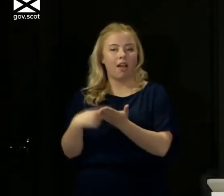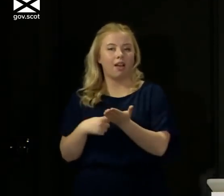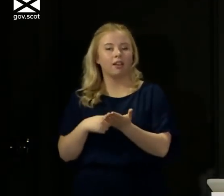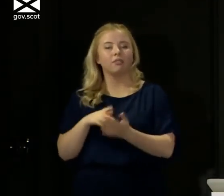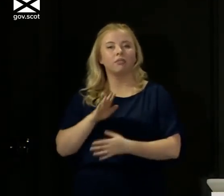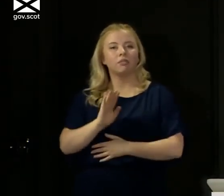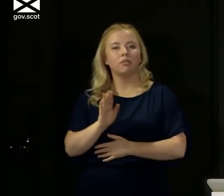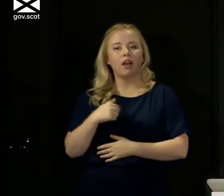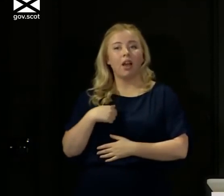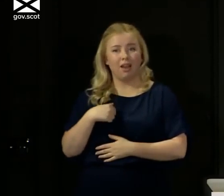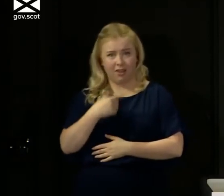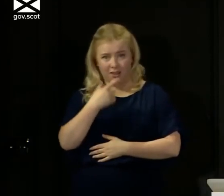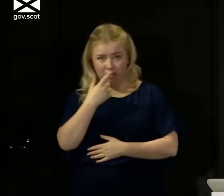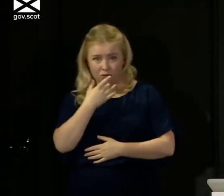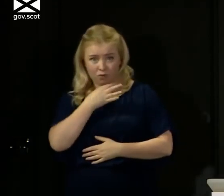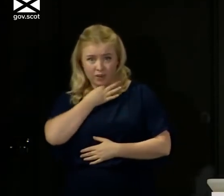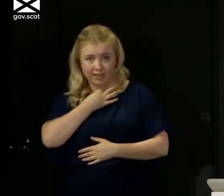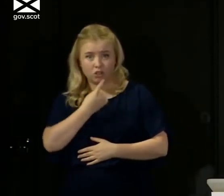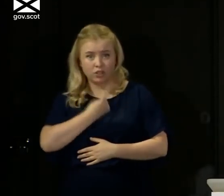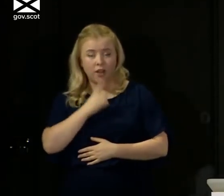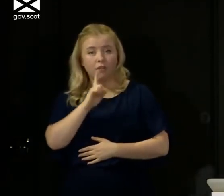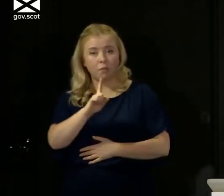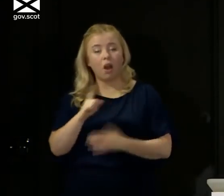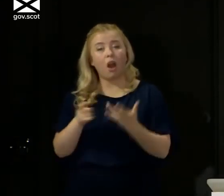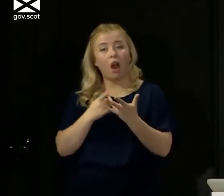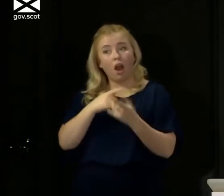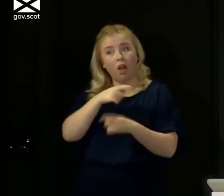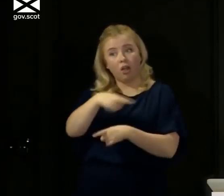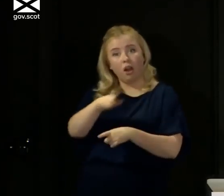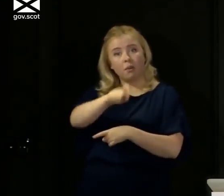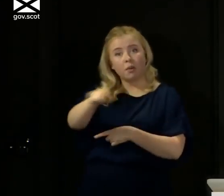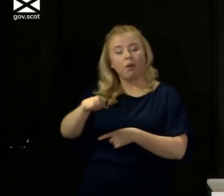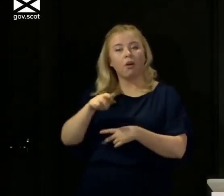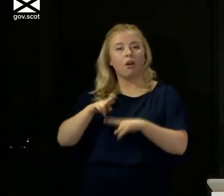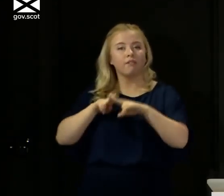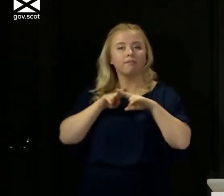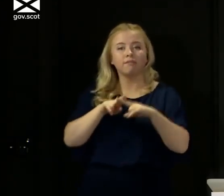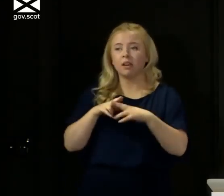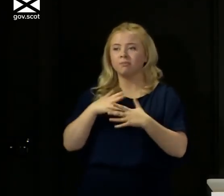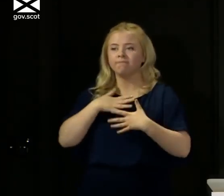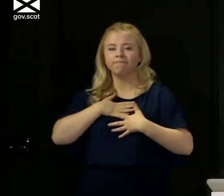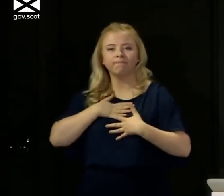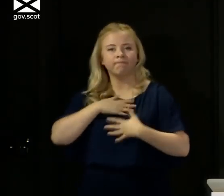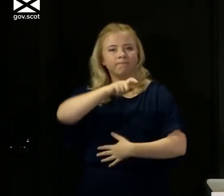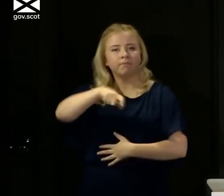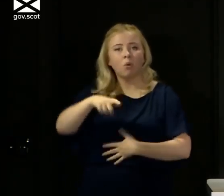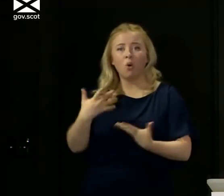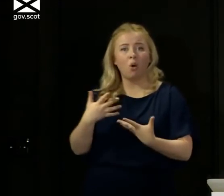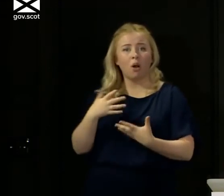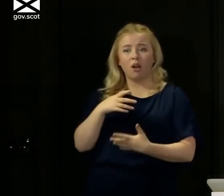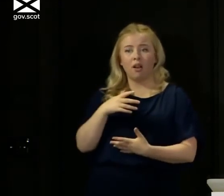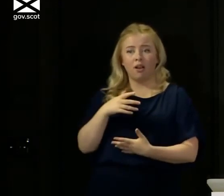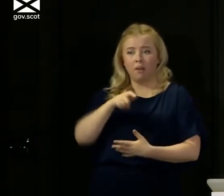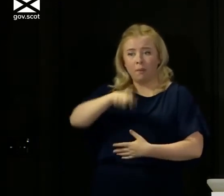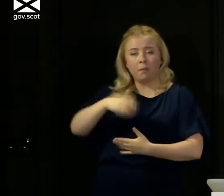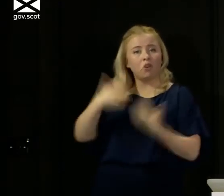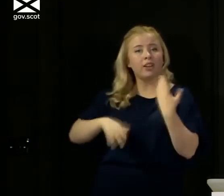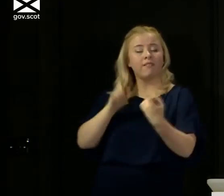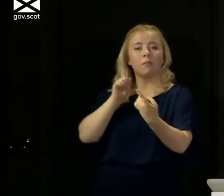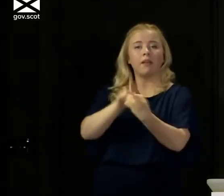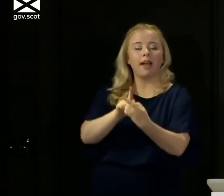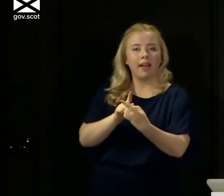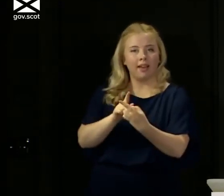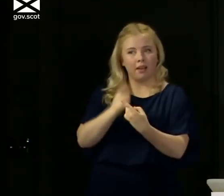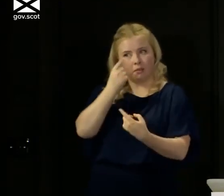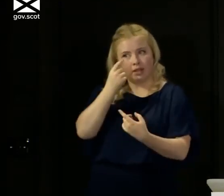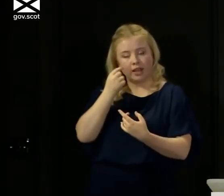putting other people at risk. Maybe people in your own network of family and loved ones, or people you don't know that you may be coming into